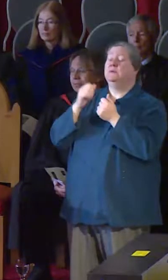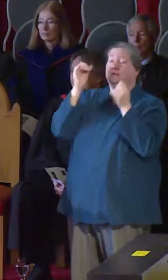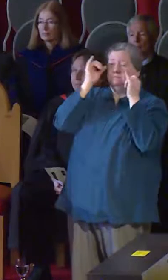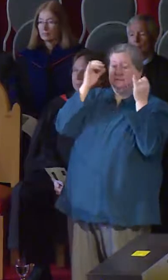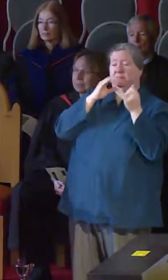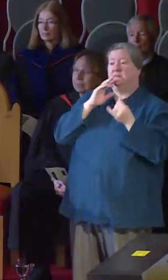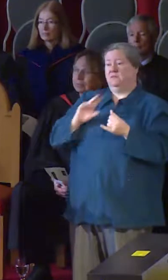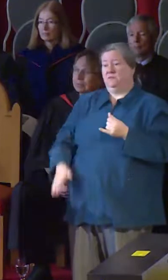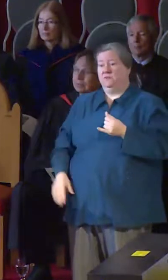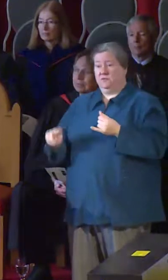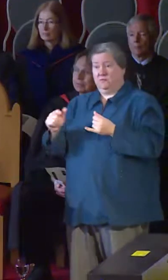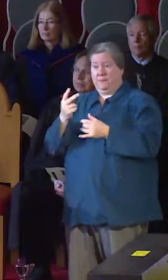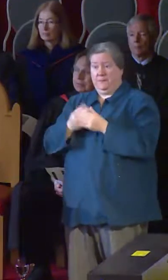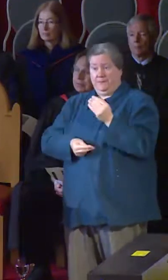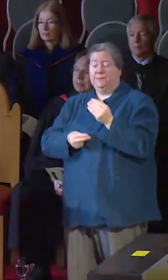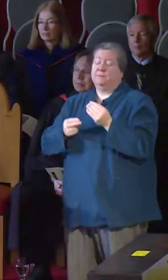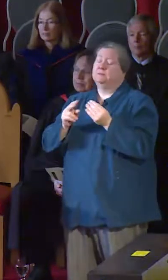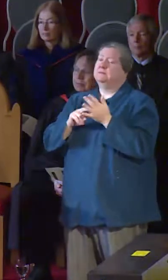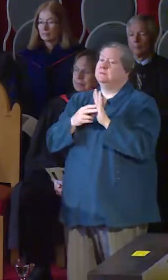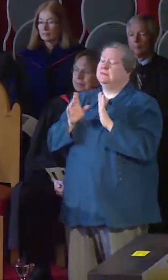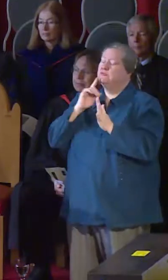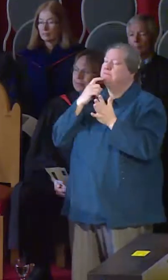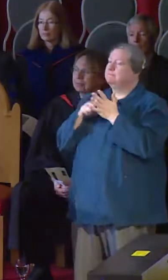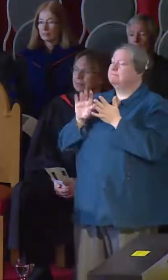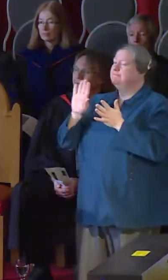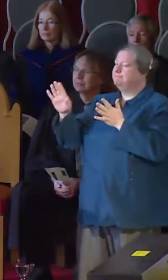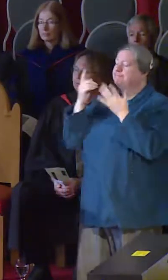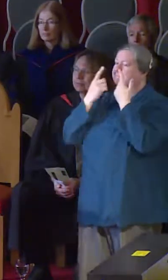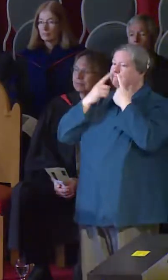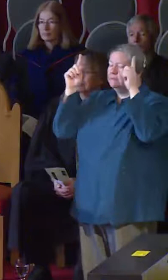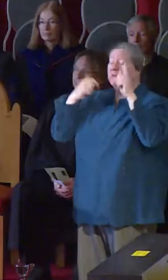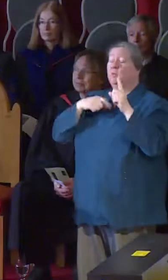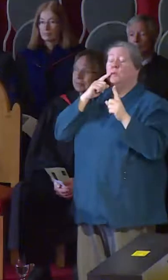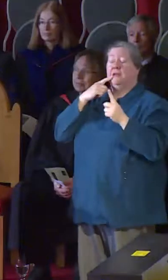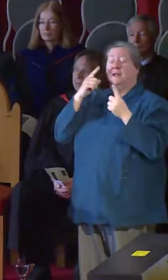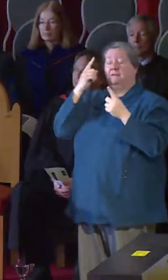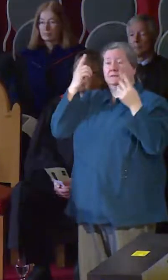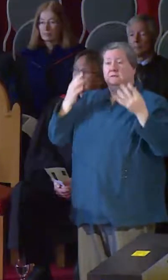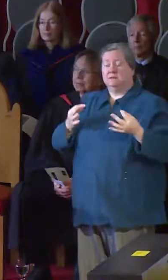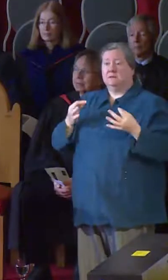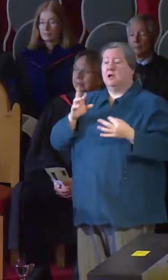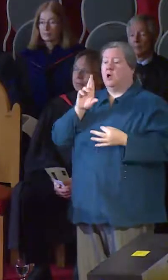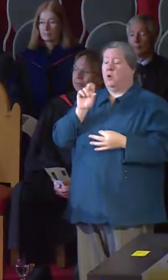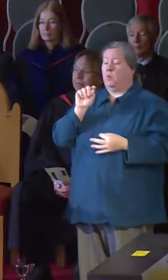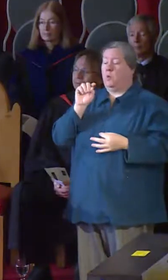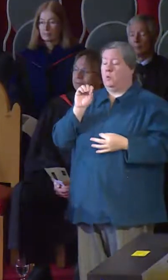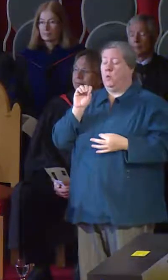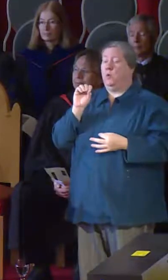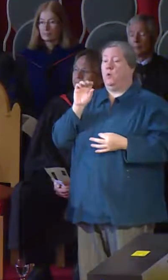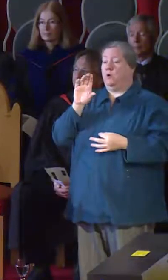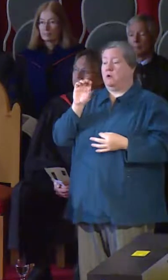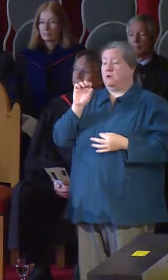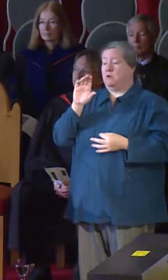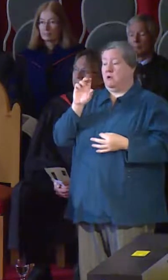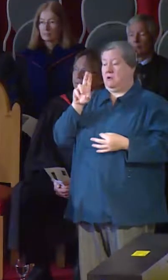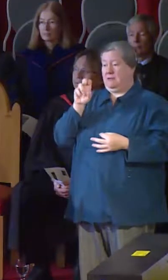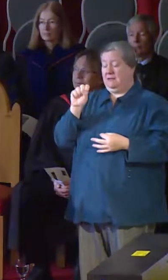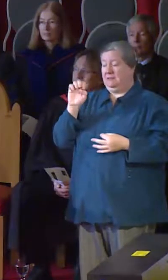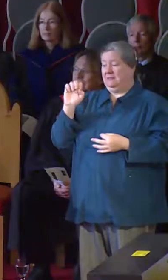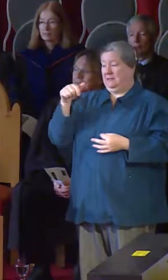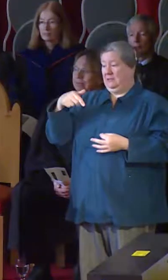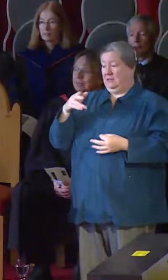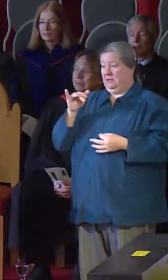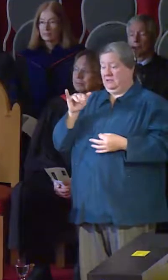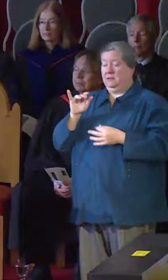ultimate testimony of his achievements, it has been proposed that the name Rhodococcus equi be changed to